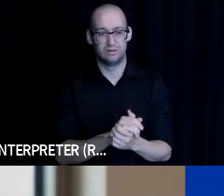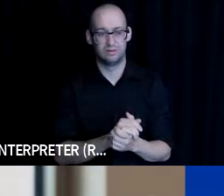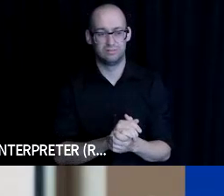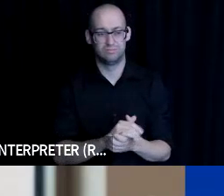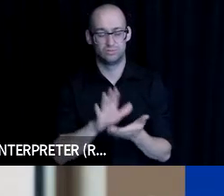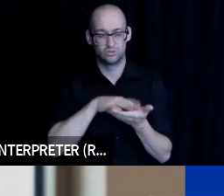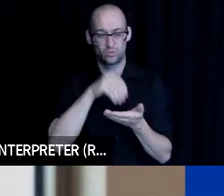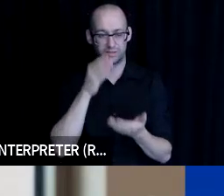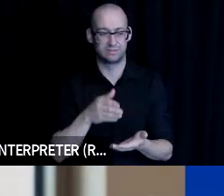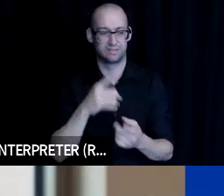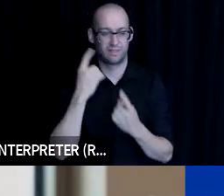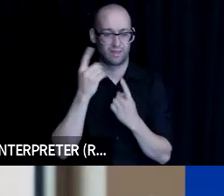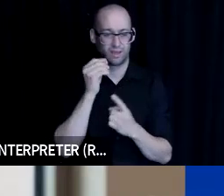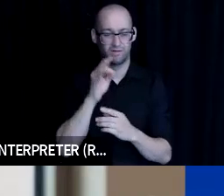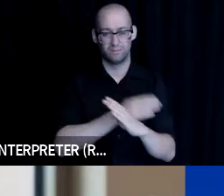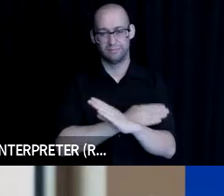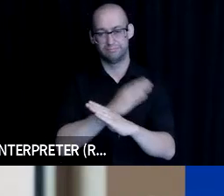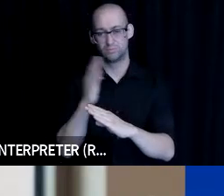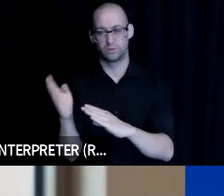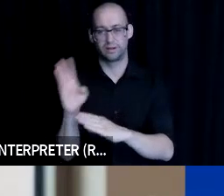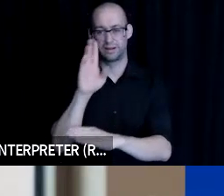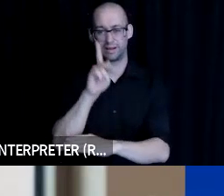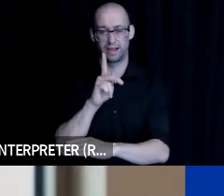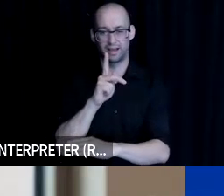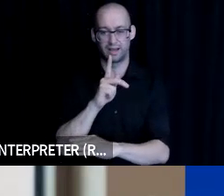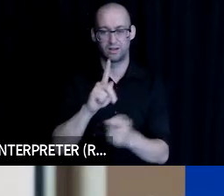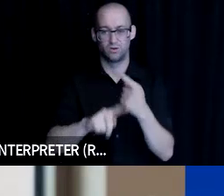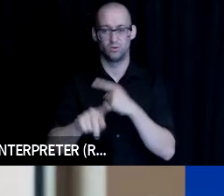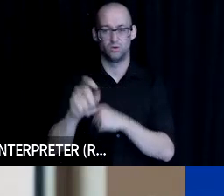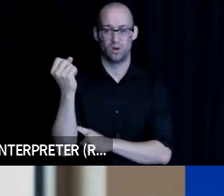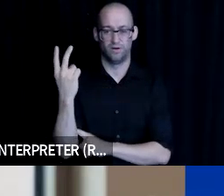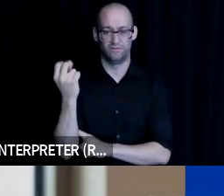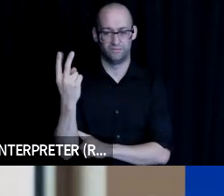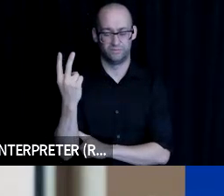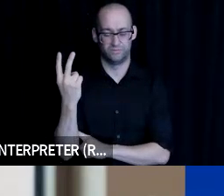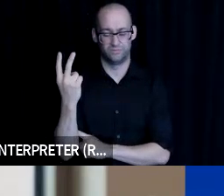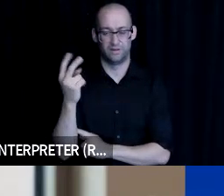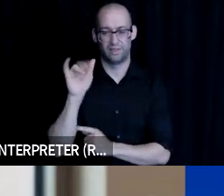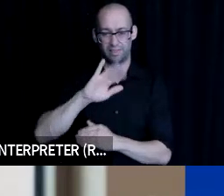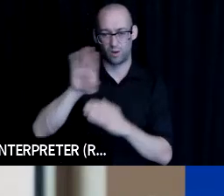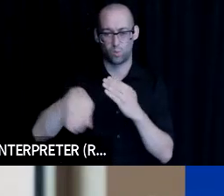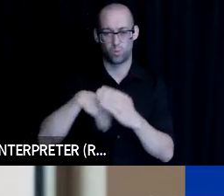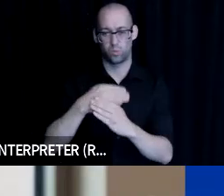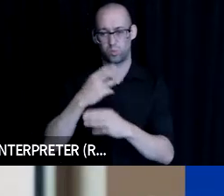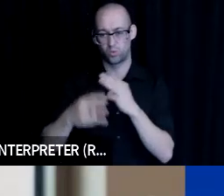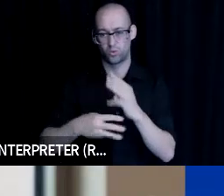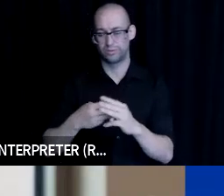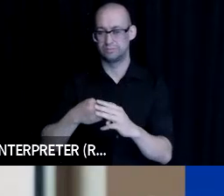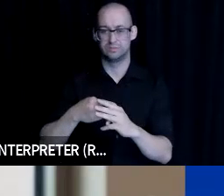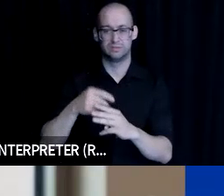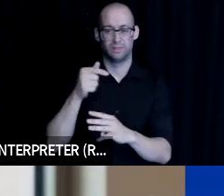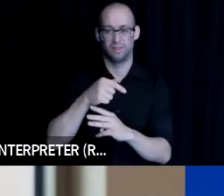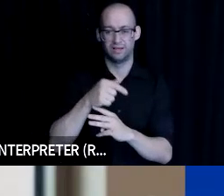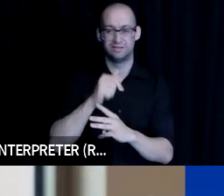students that we think of maybe between the K-12 world of education, but really